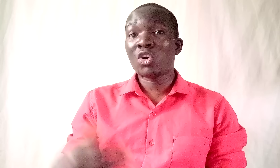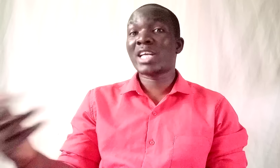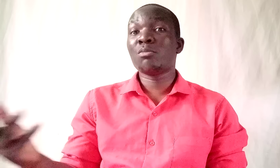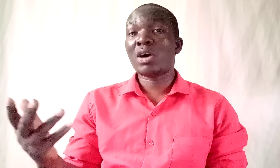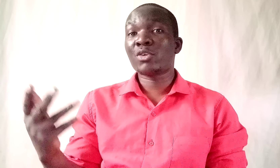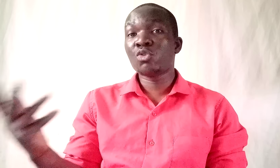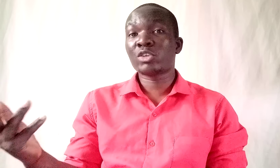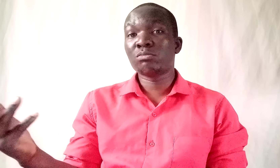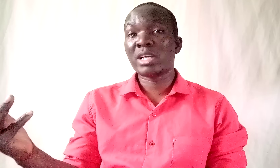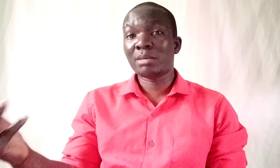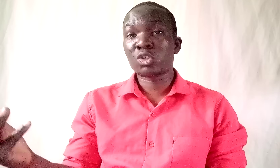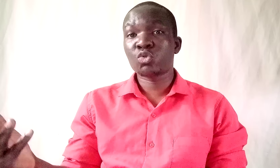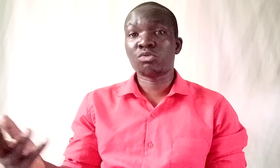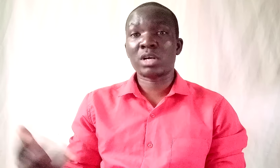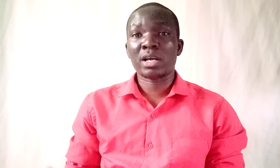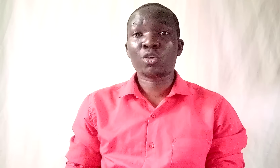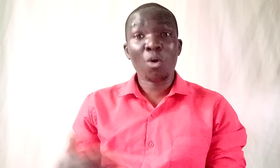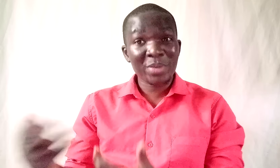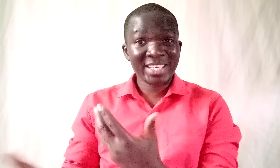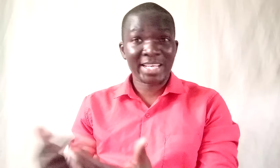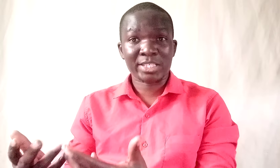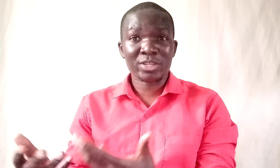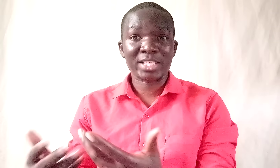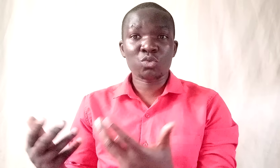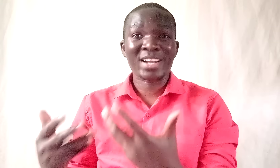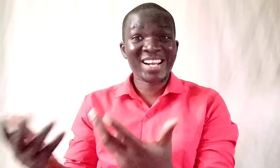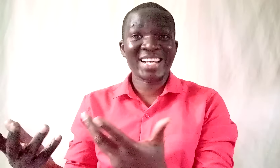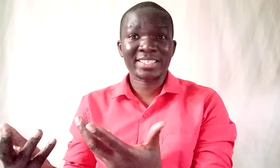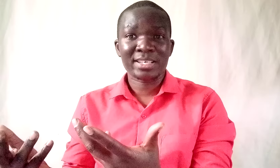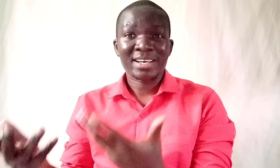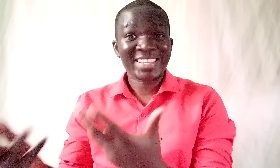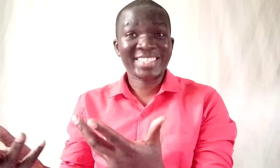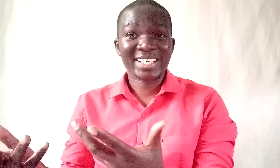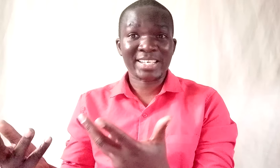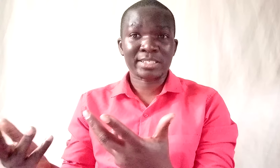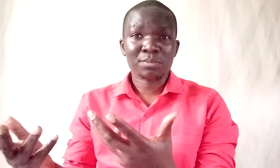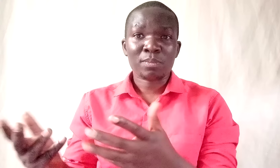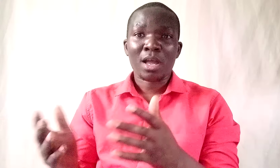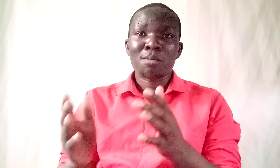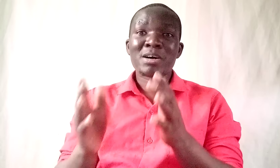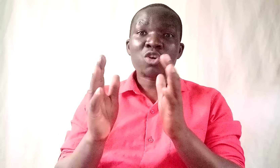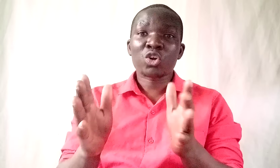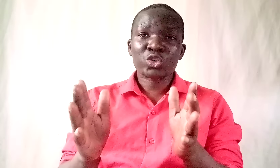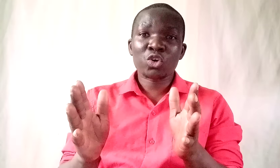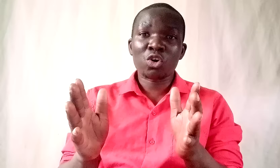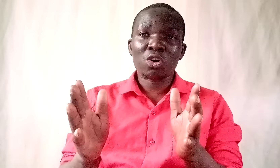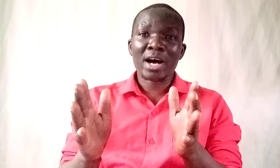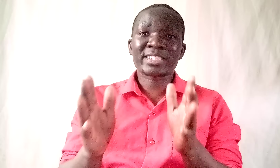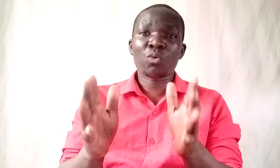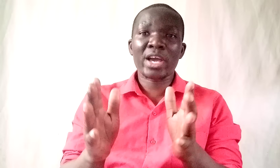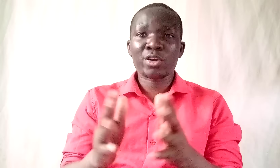only are you going to be able to communicate so that you address the sickness, but also as a way